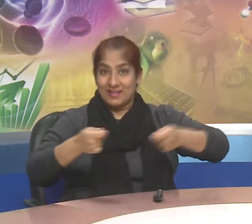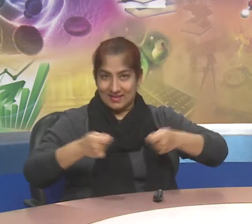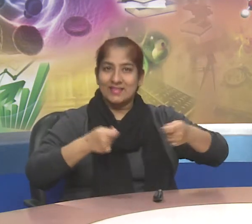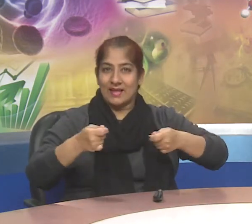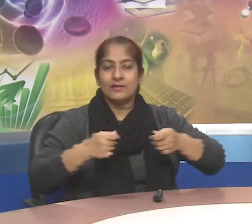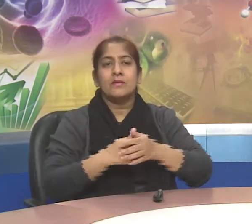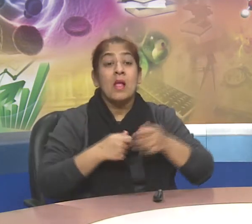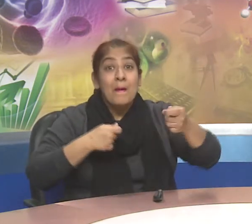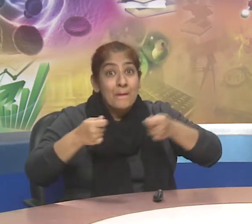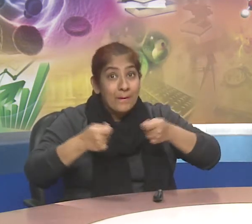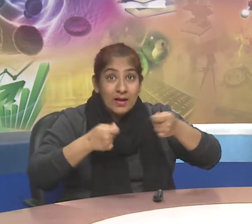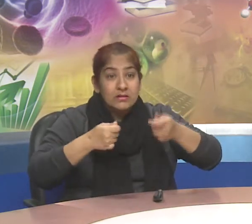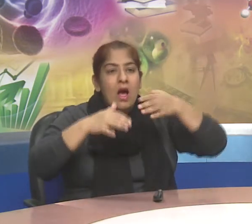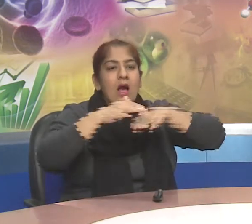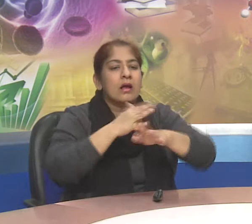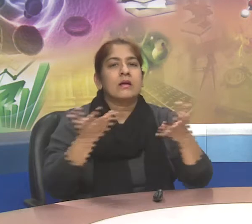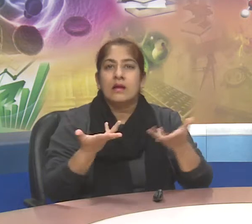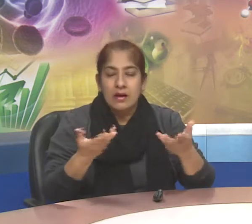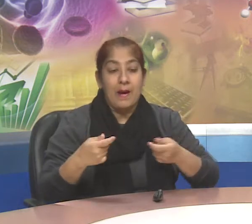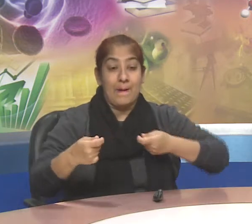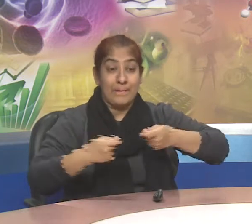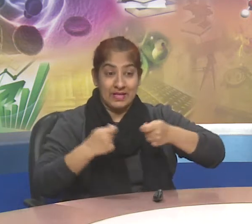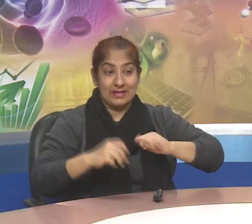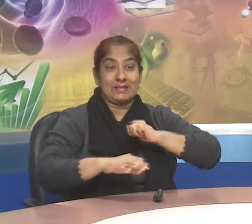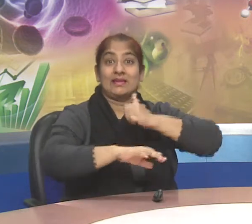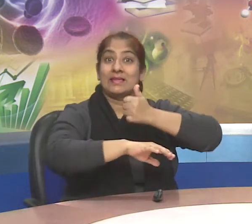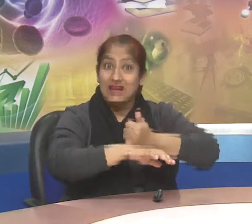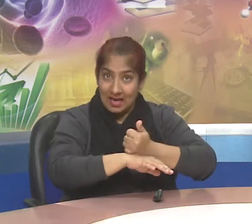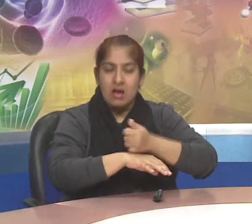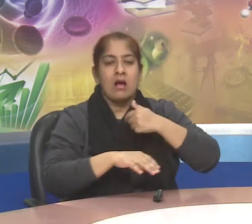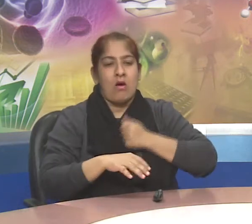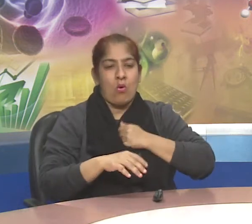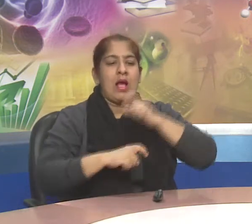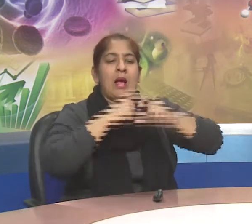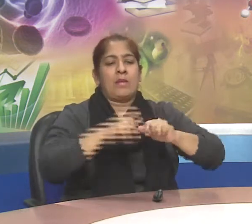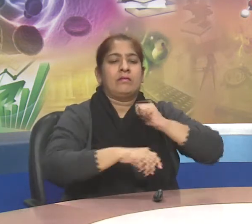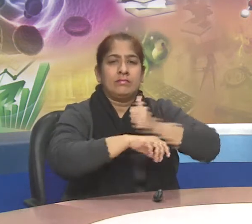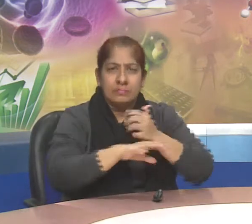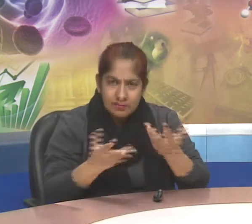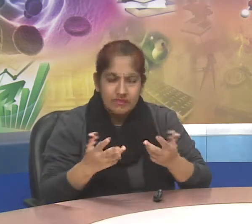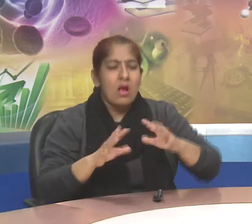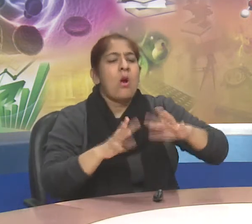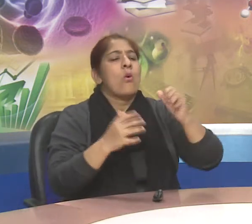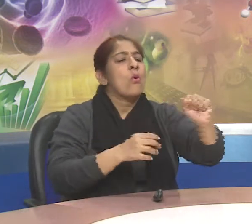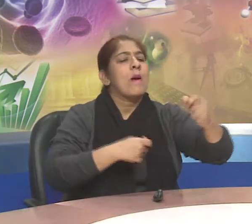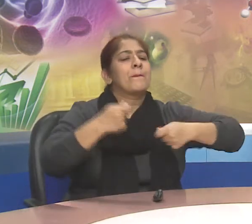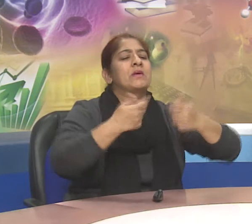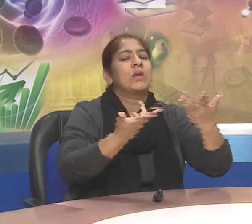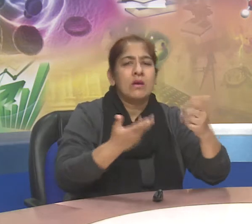The first word is business. The business means is establish some